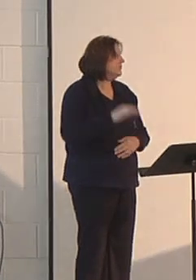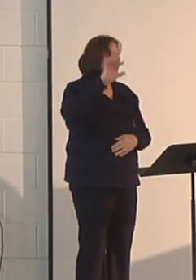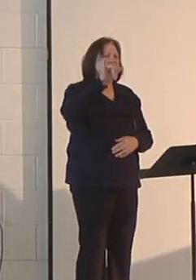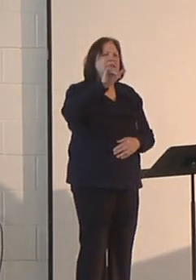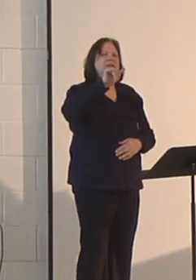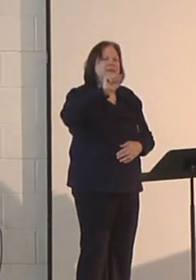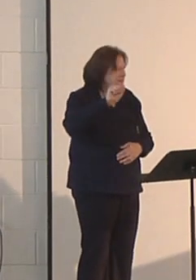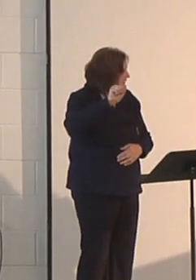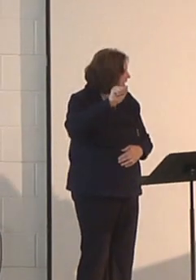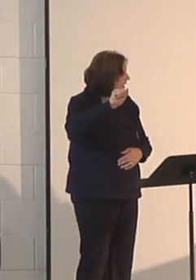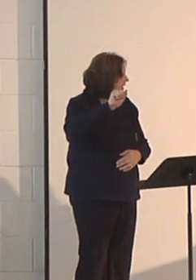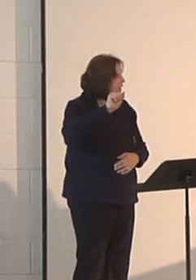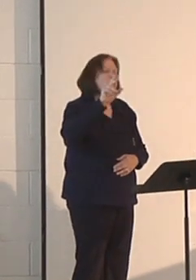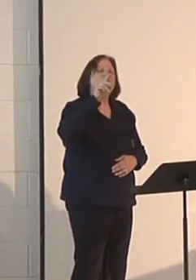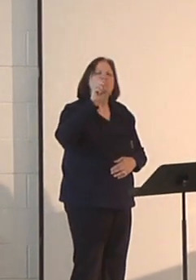Yeah, Gu Xiong.